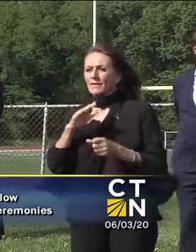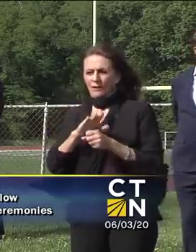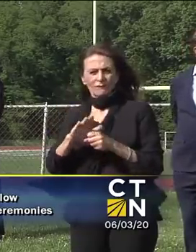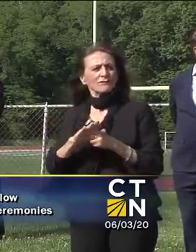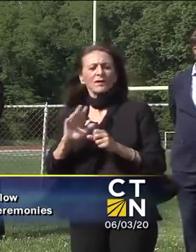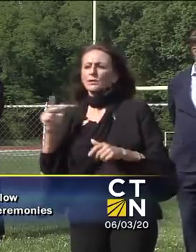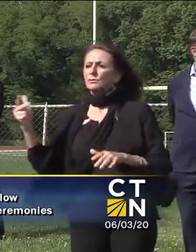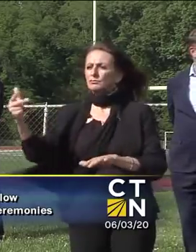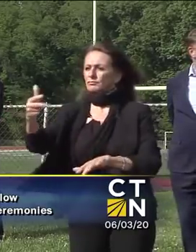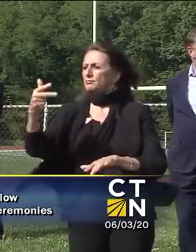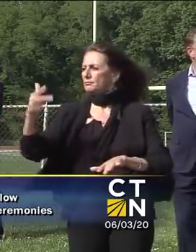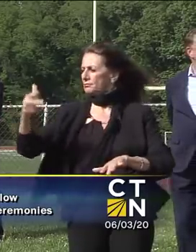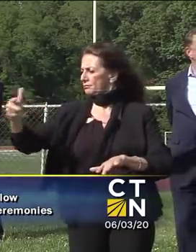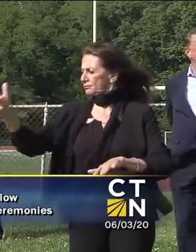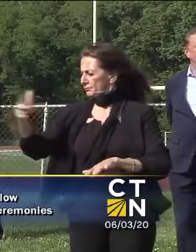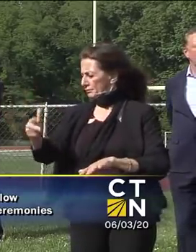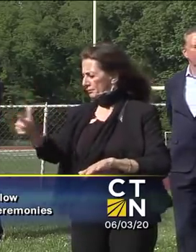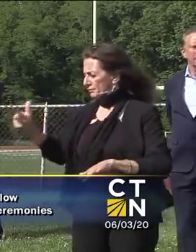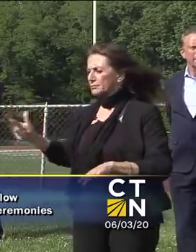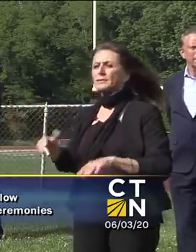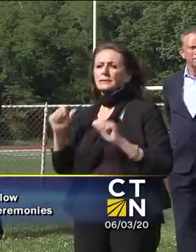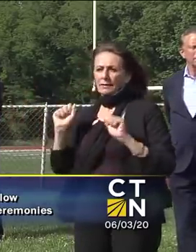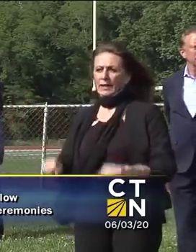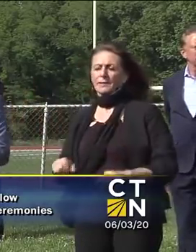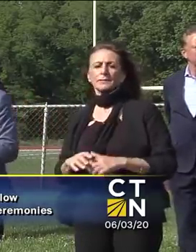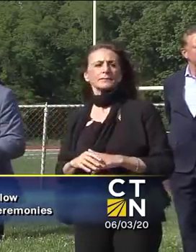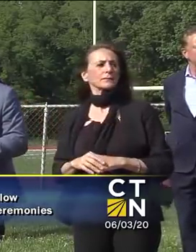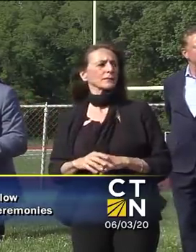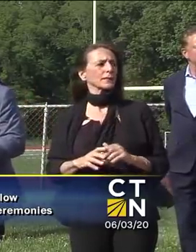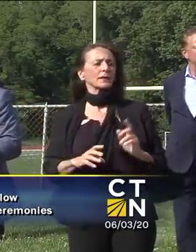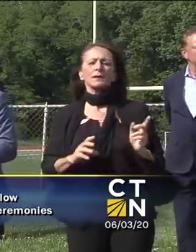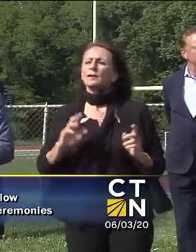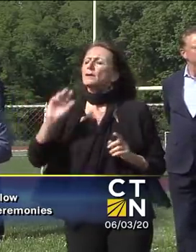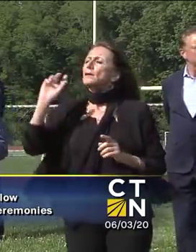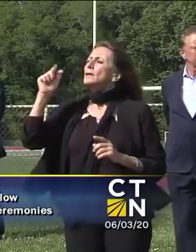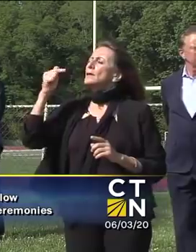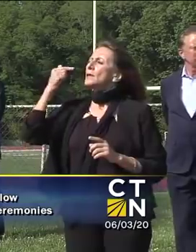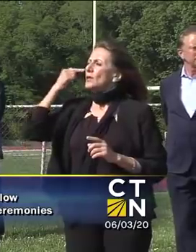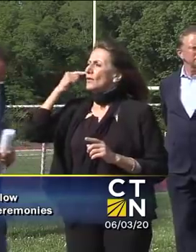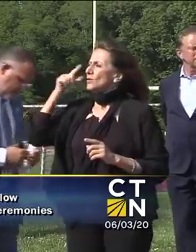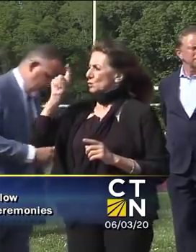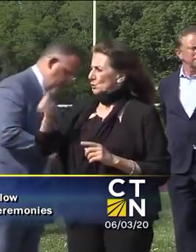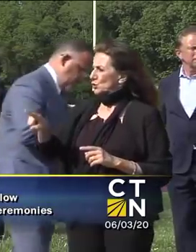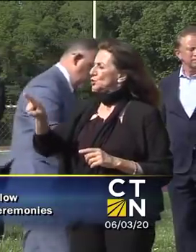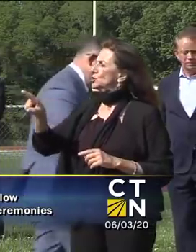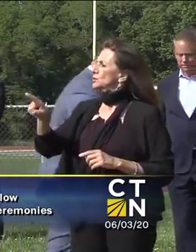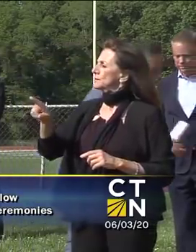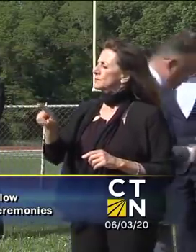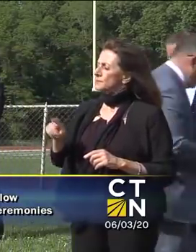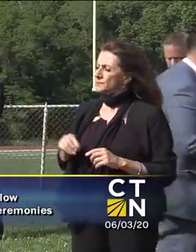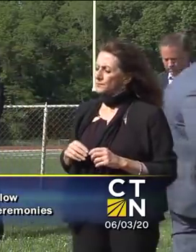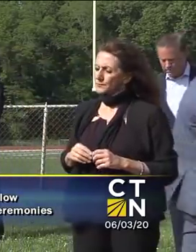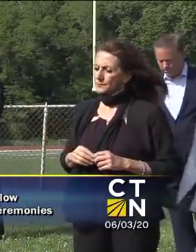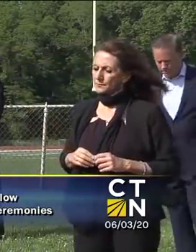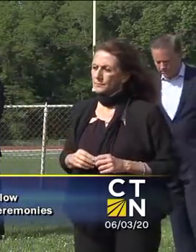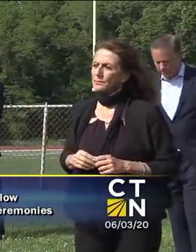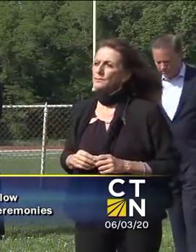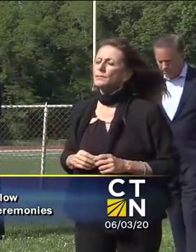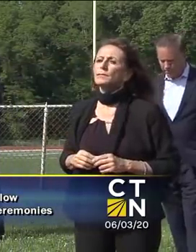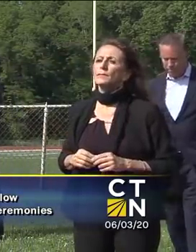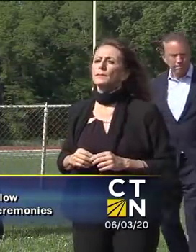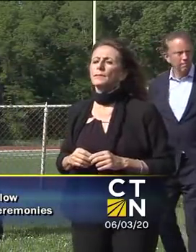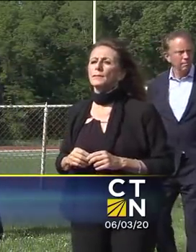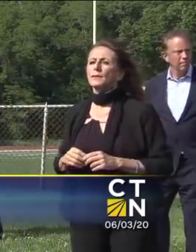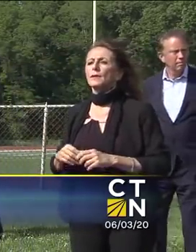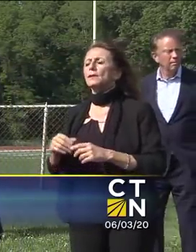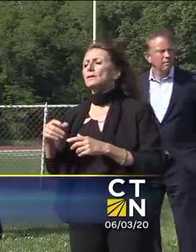and have everyone spaced out adequately. And Governor, I had a question on the with all these